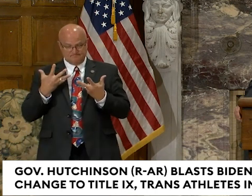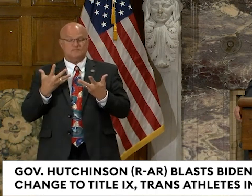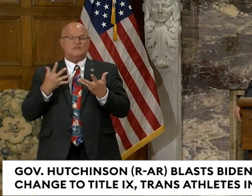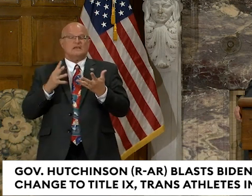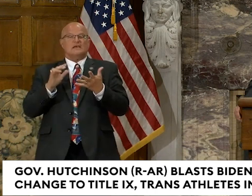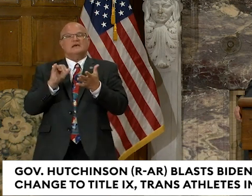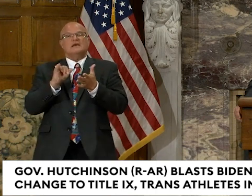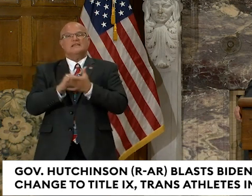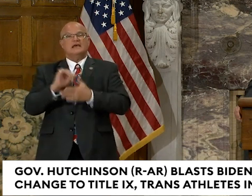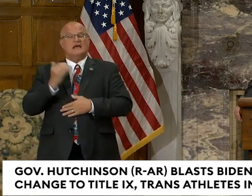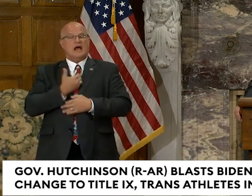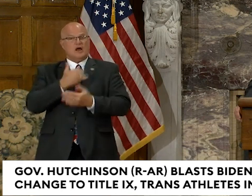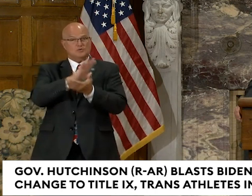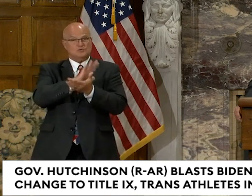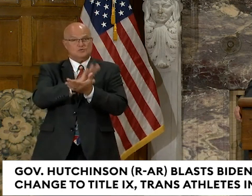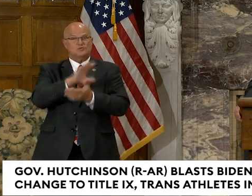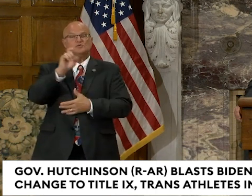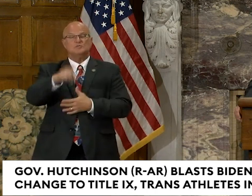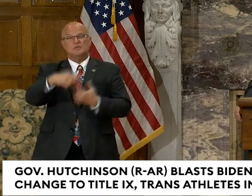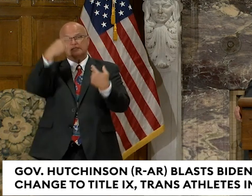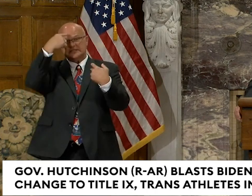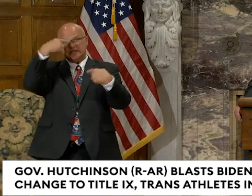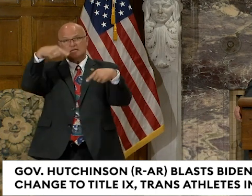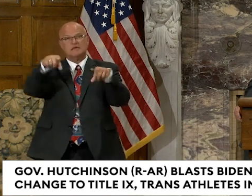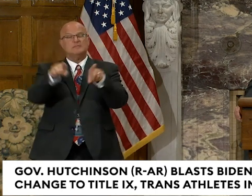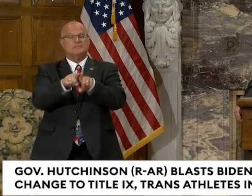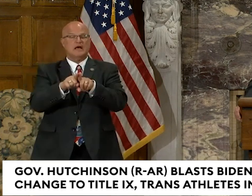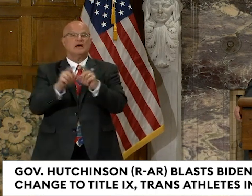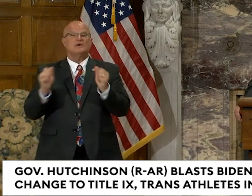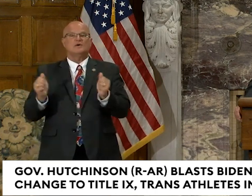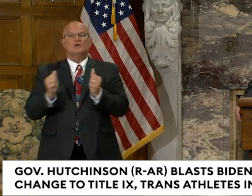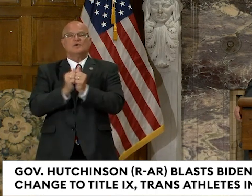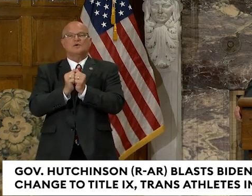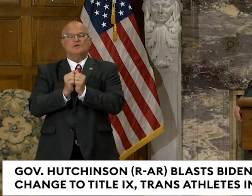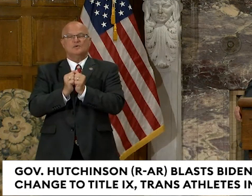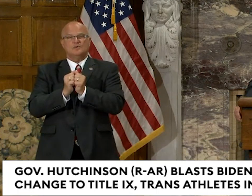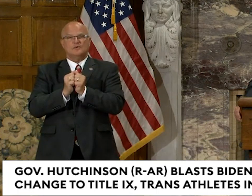that our schools had to comply with